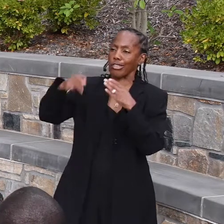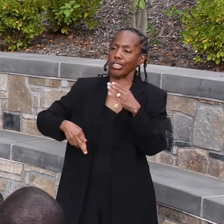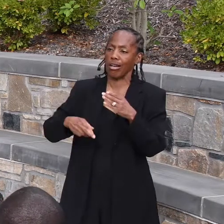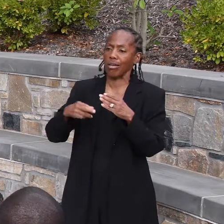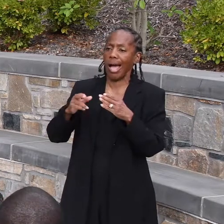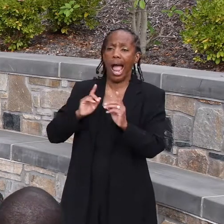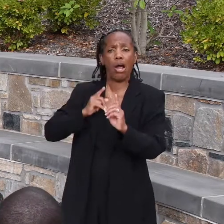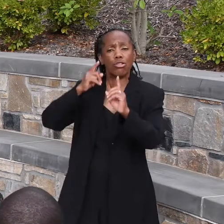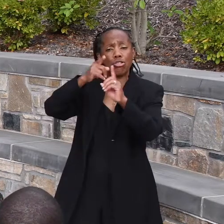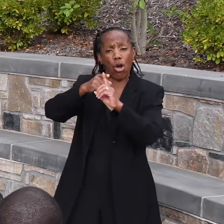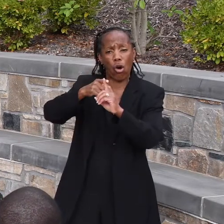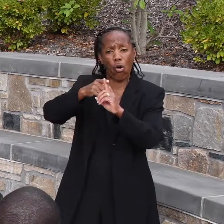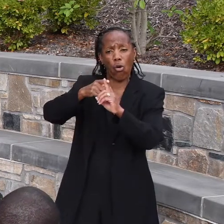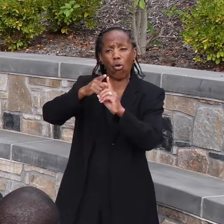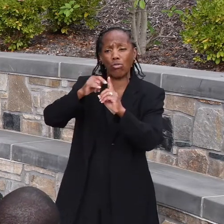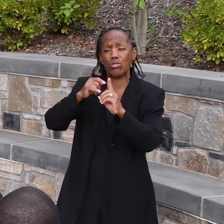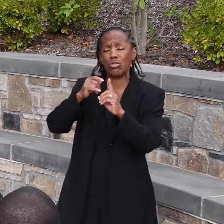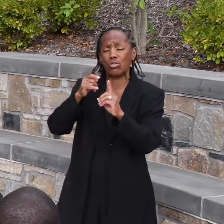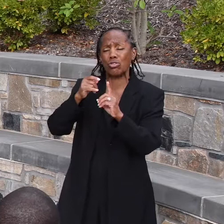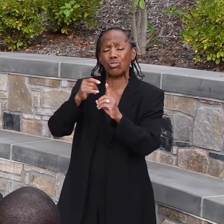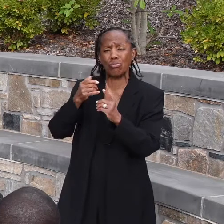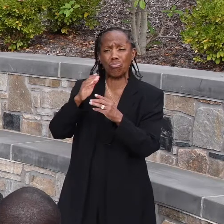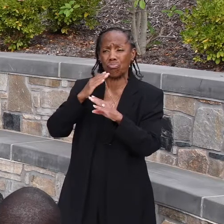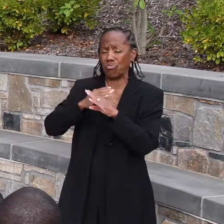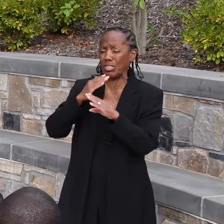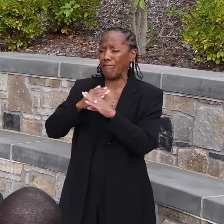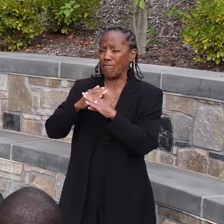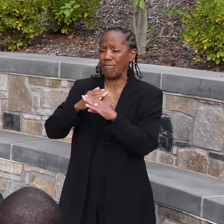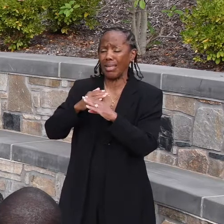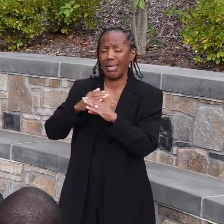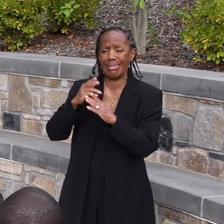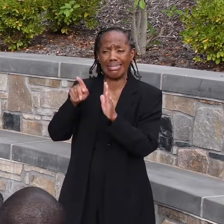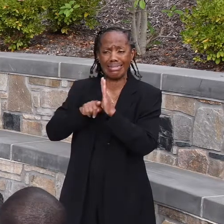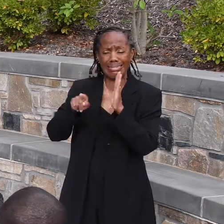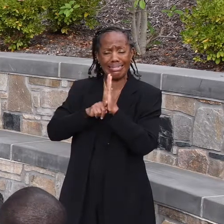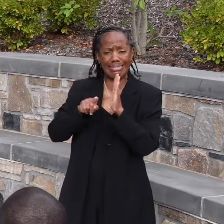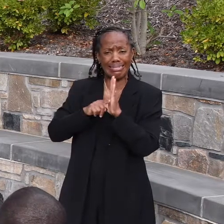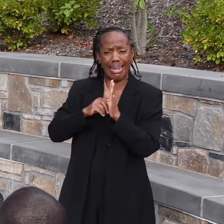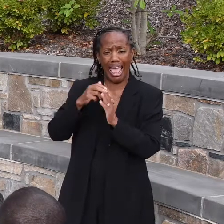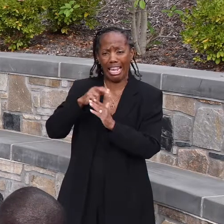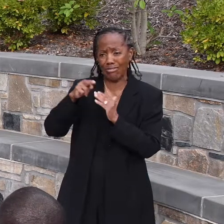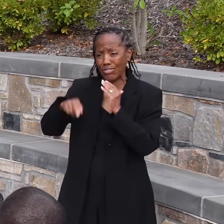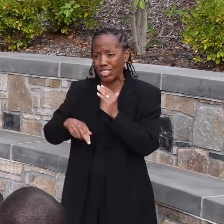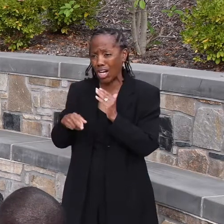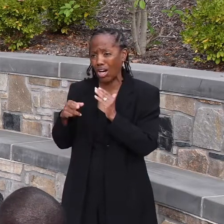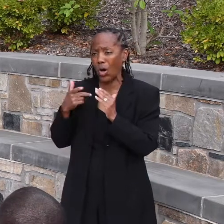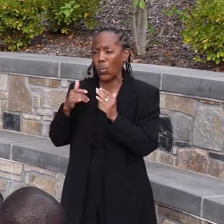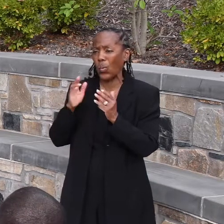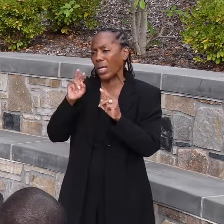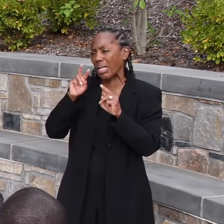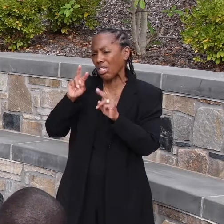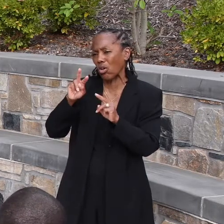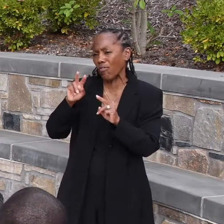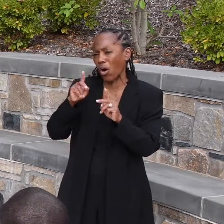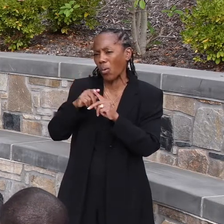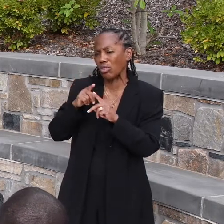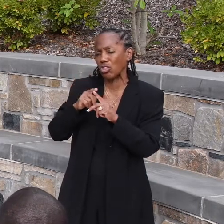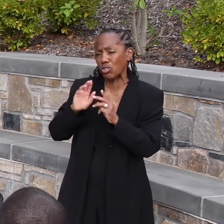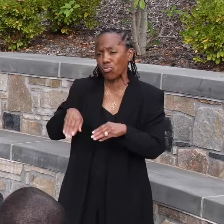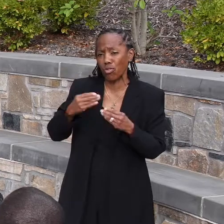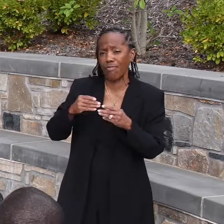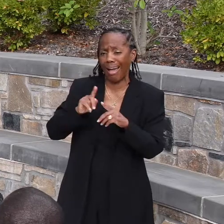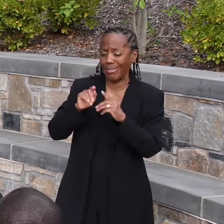events related to substance misuse, the Health Department is looking forward to offering all levels of care to residents of Howard